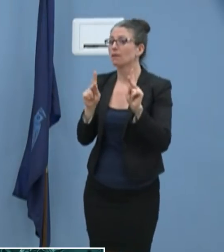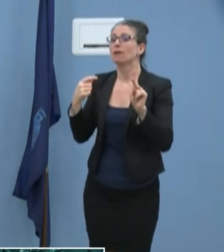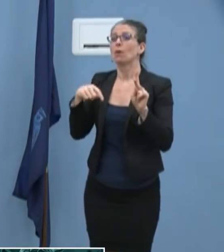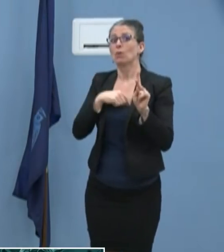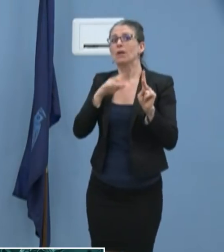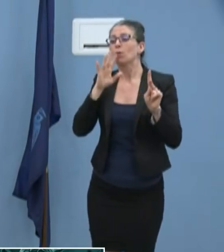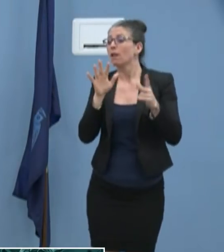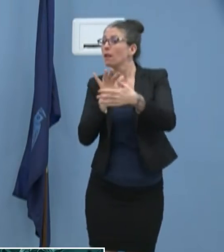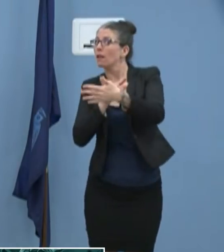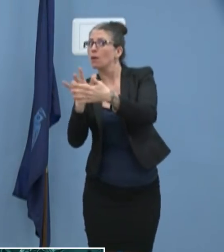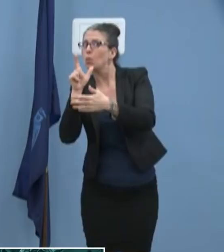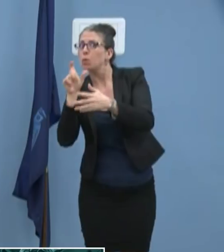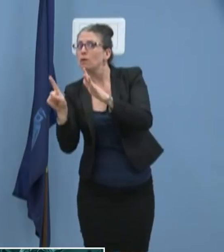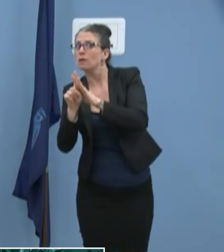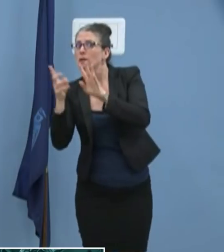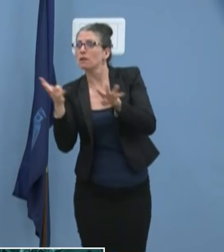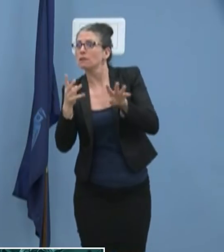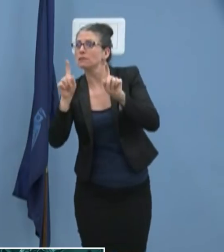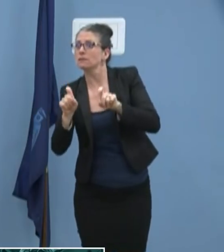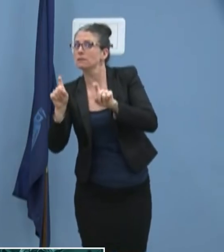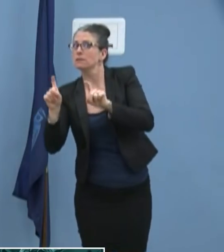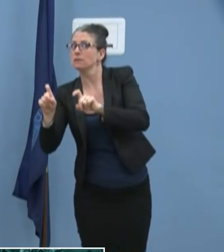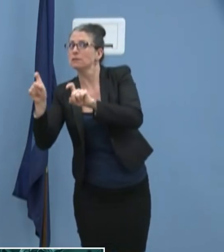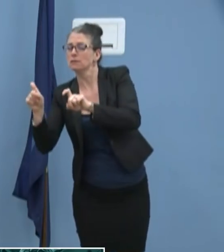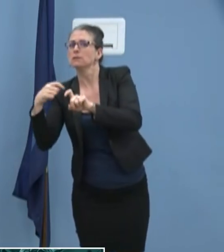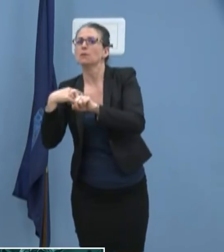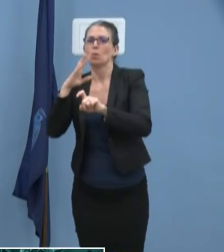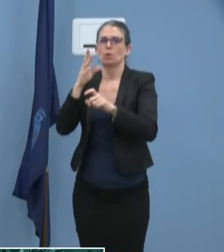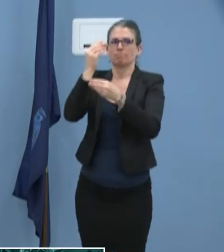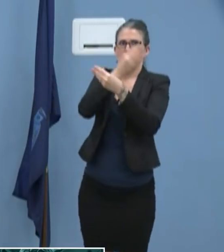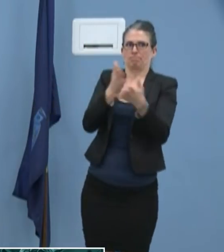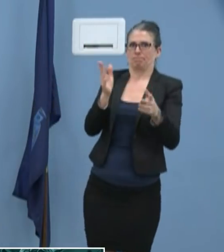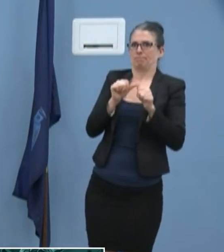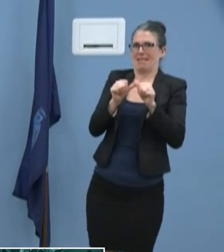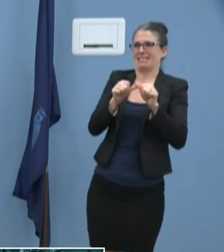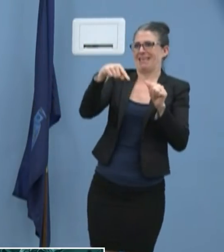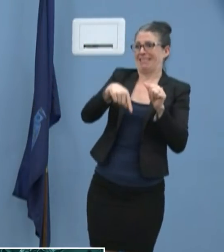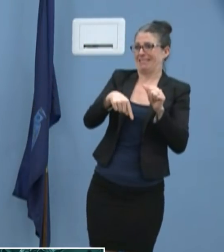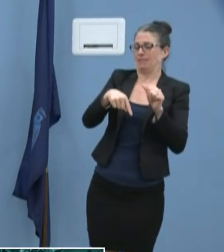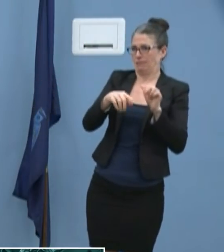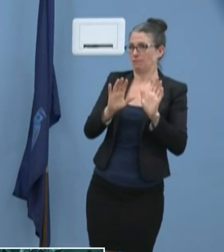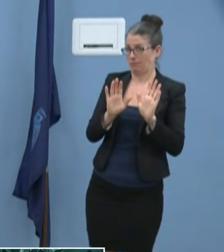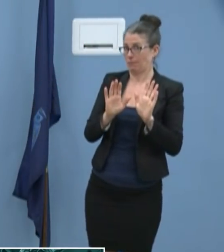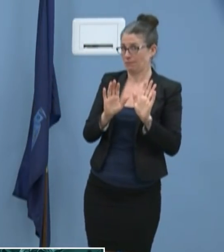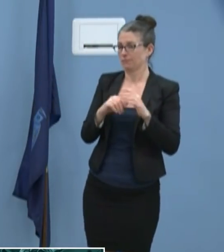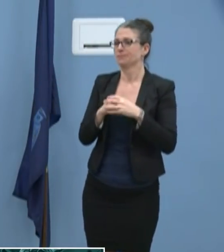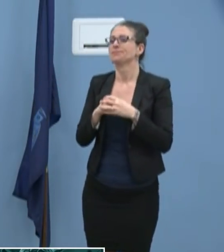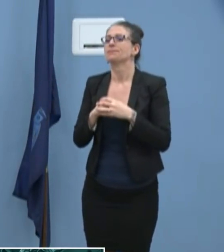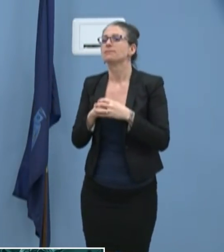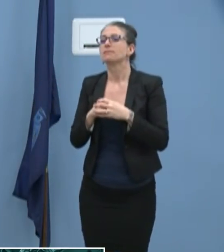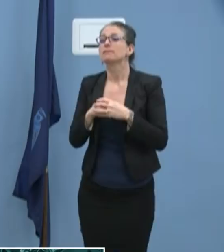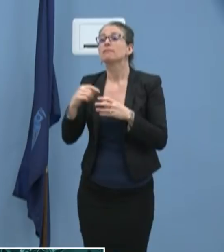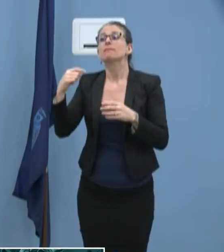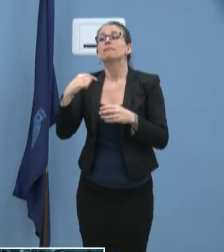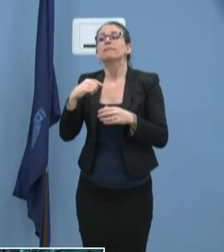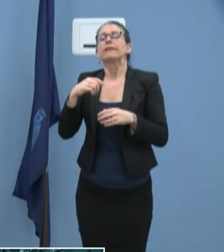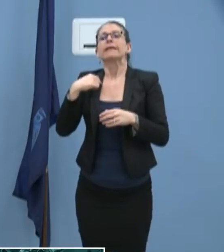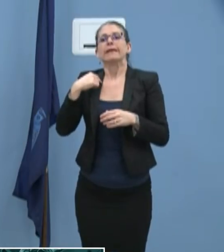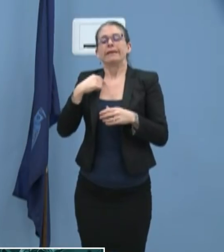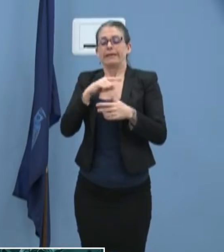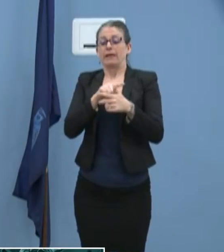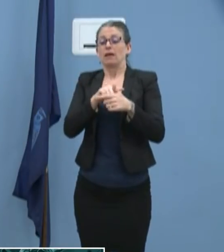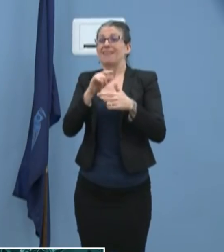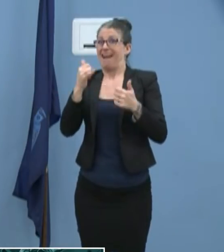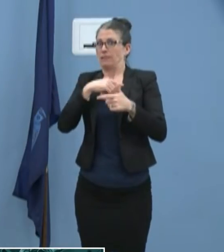In addition, while I'm not mandating, I would strongly urge non-essential public